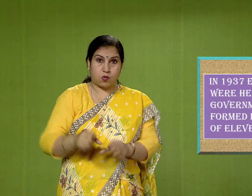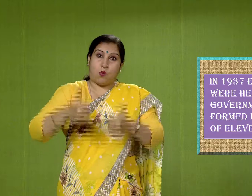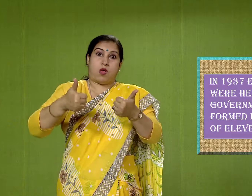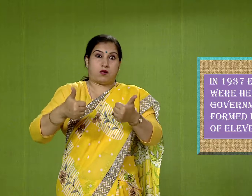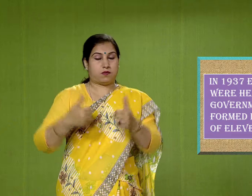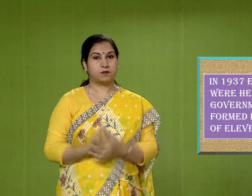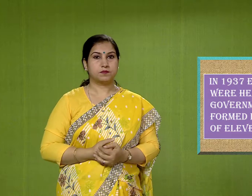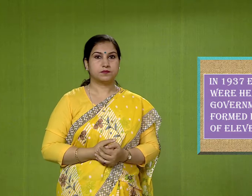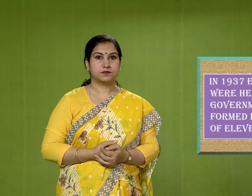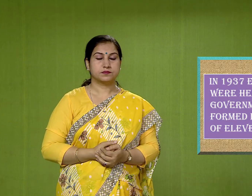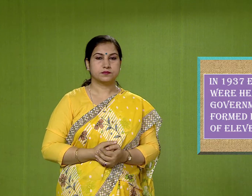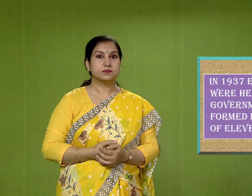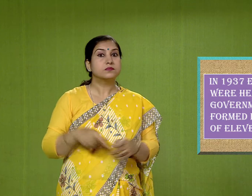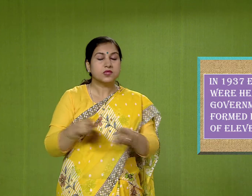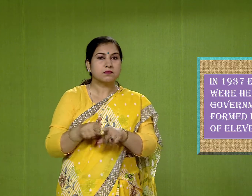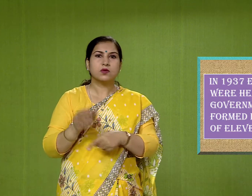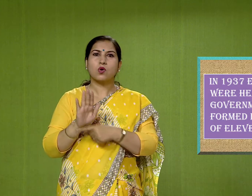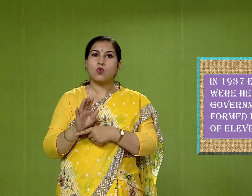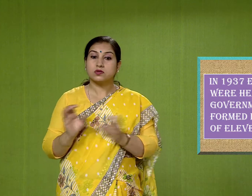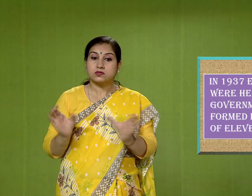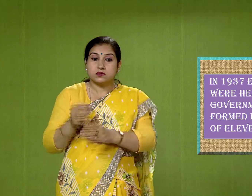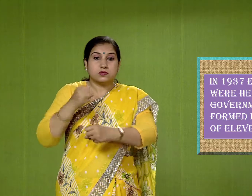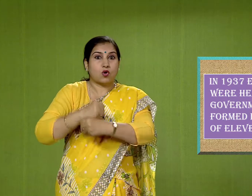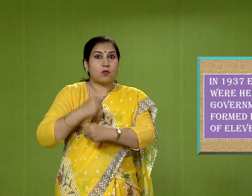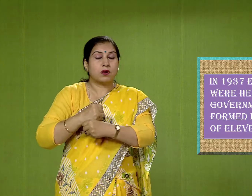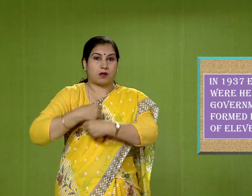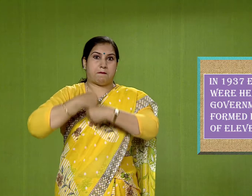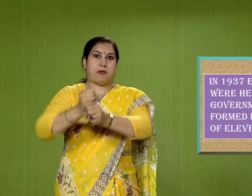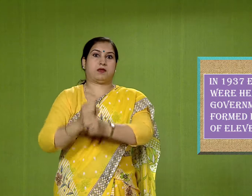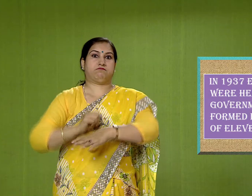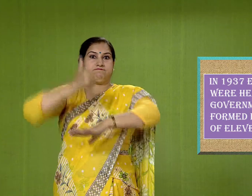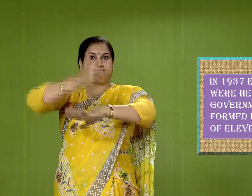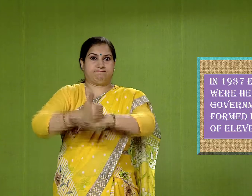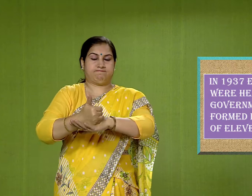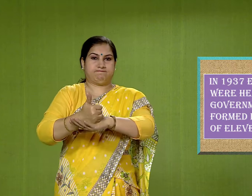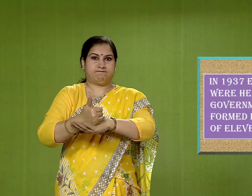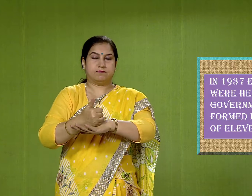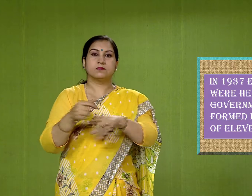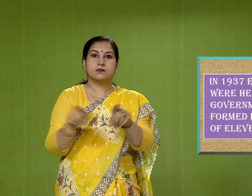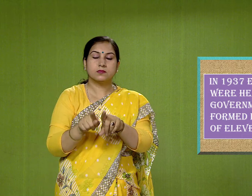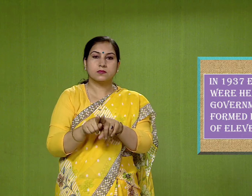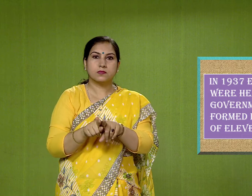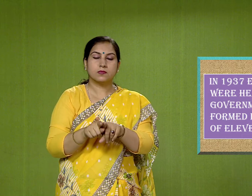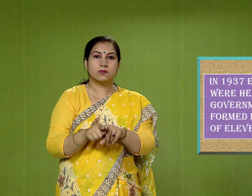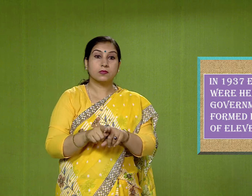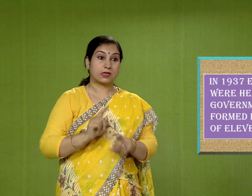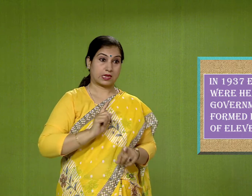As a result, Congress government was formed in 7 out of